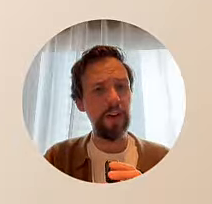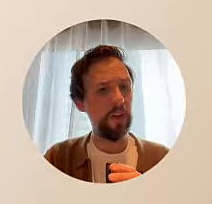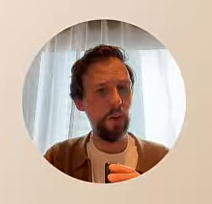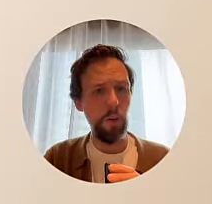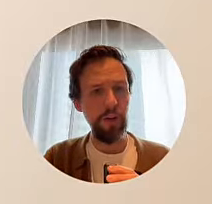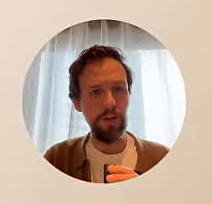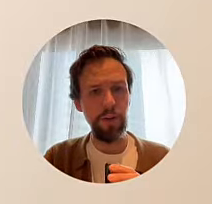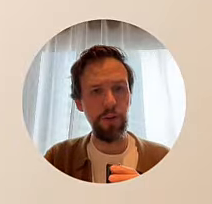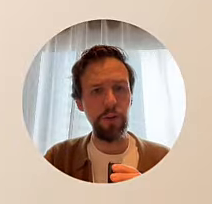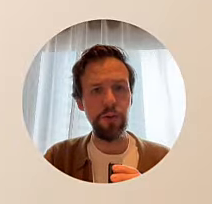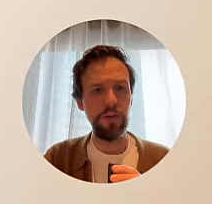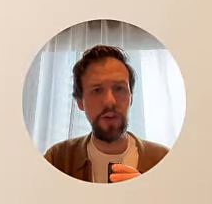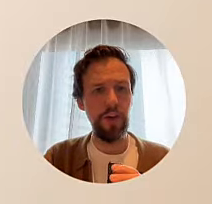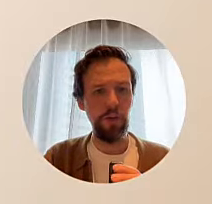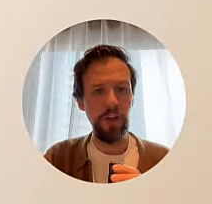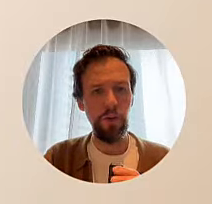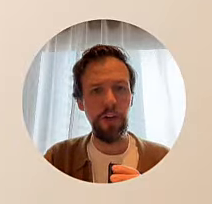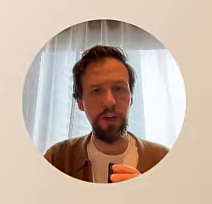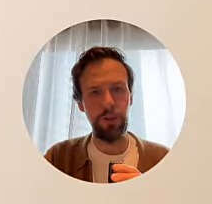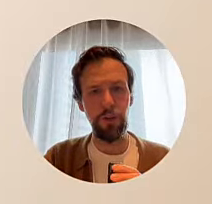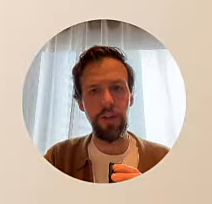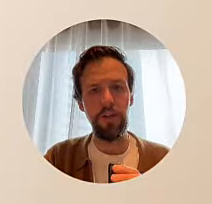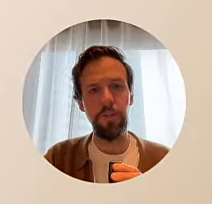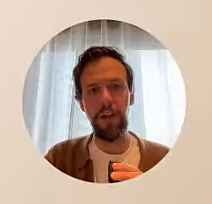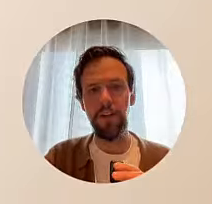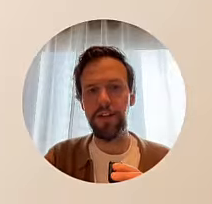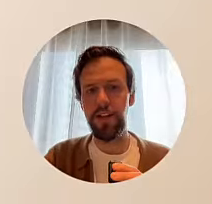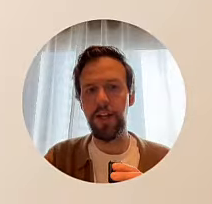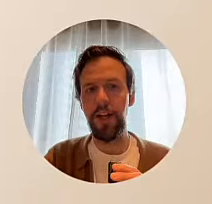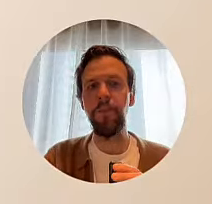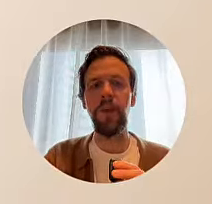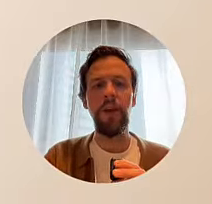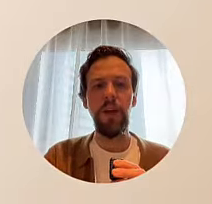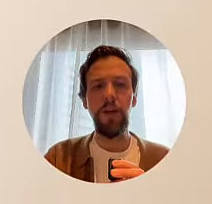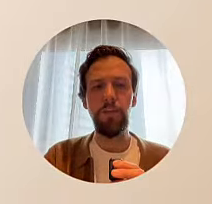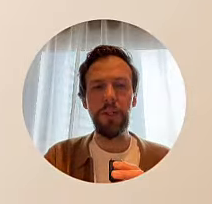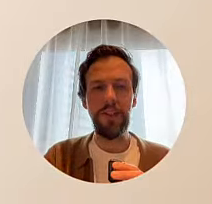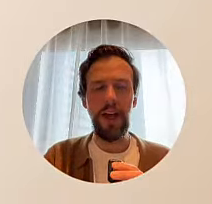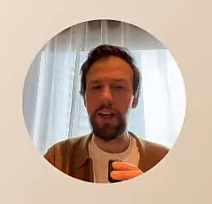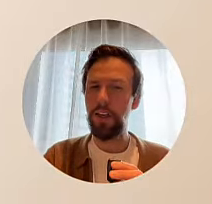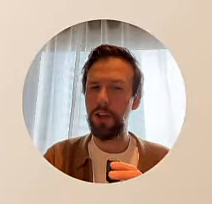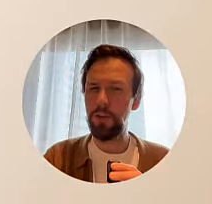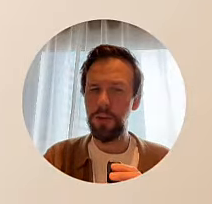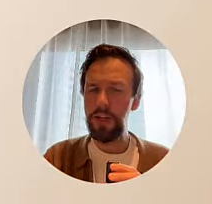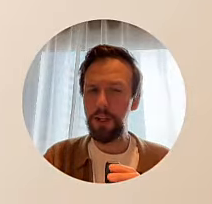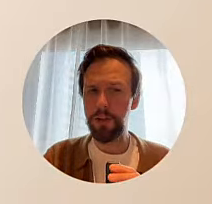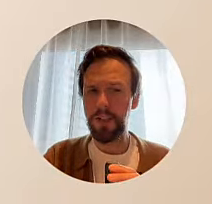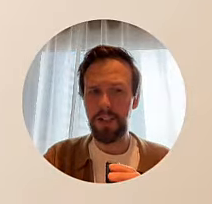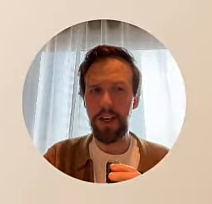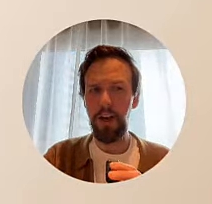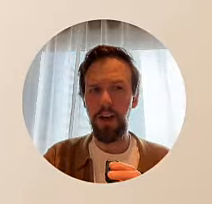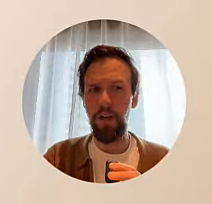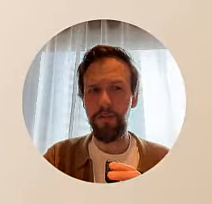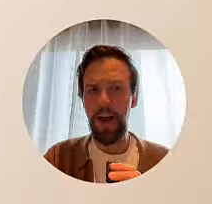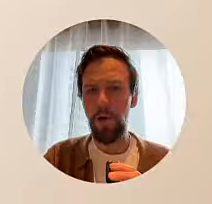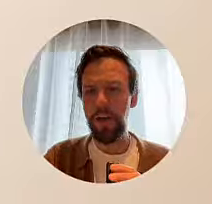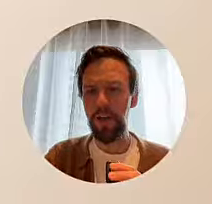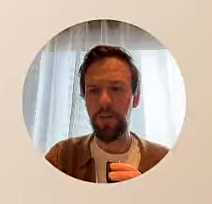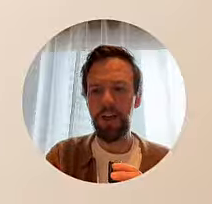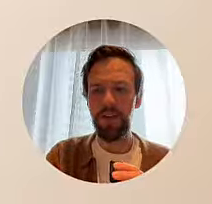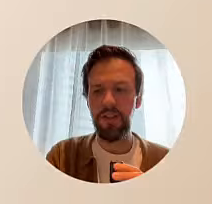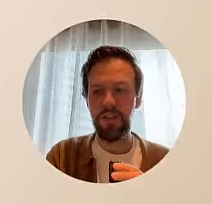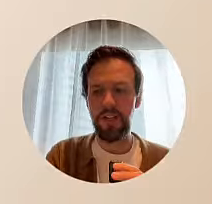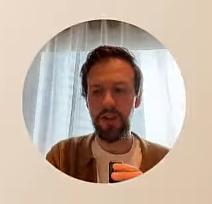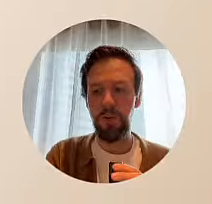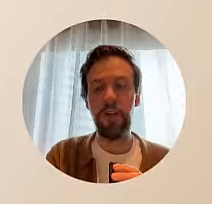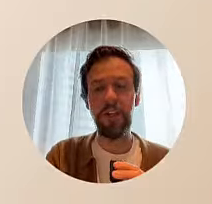was already quite fun to use. I really enjoyed playing this little game, but I really couldn't see of how I